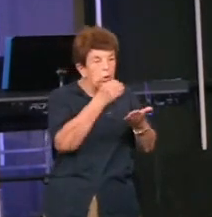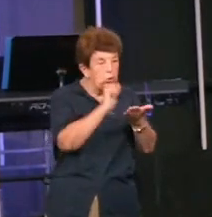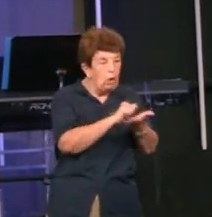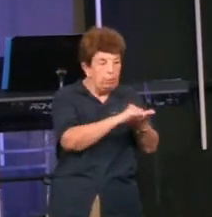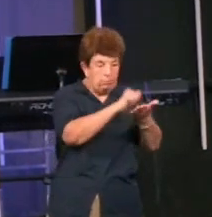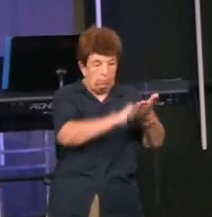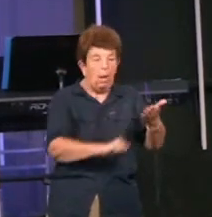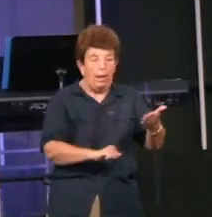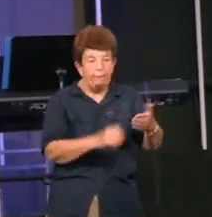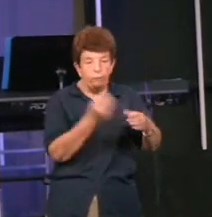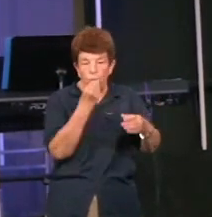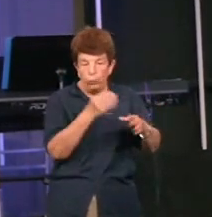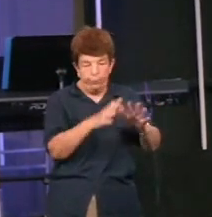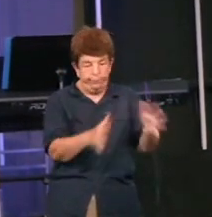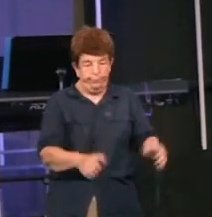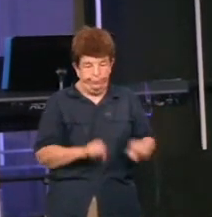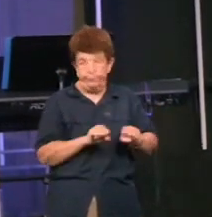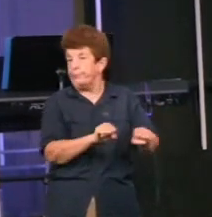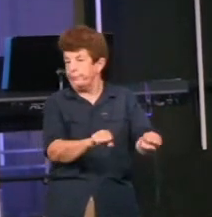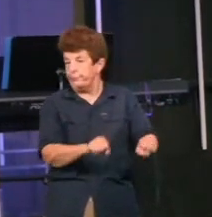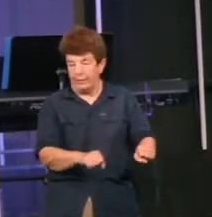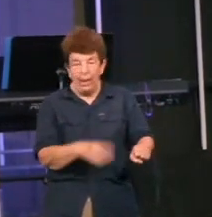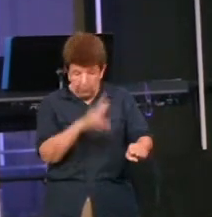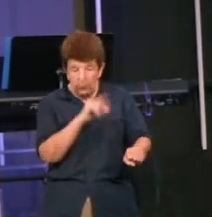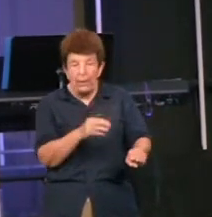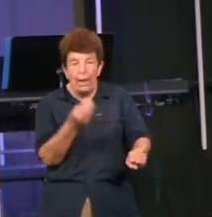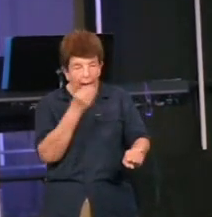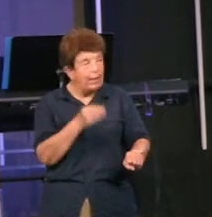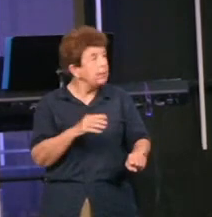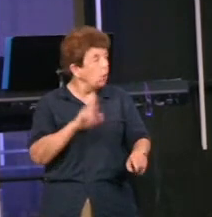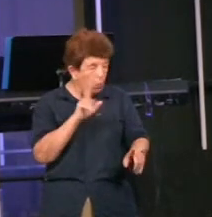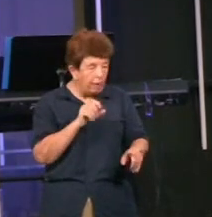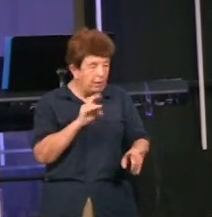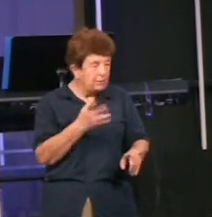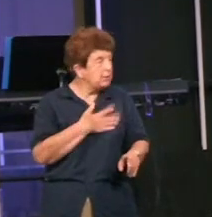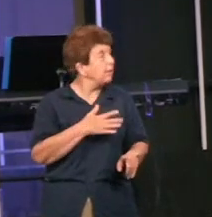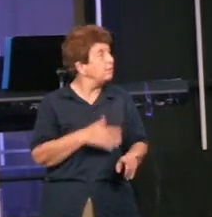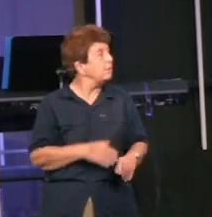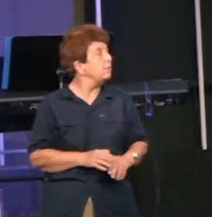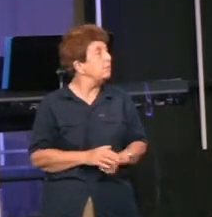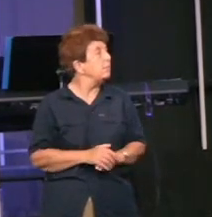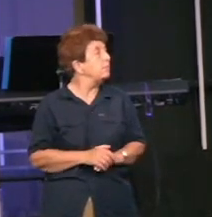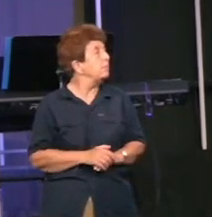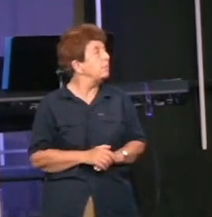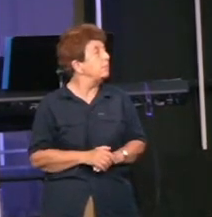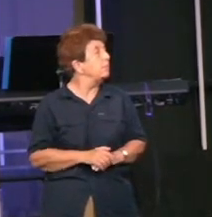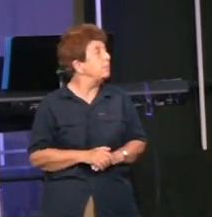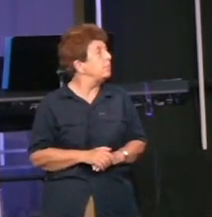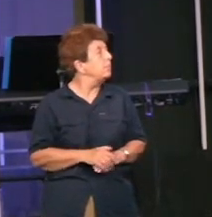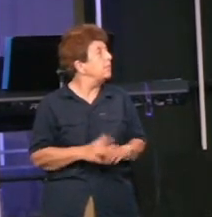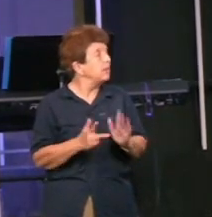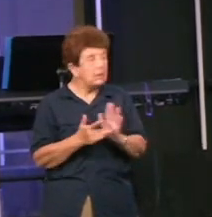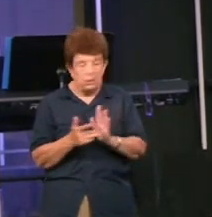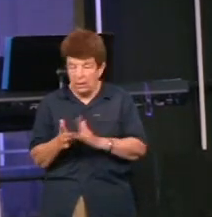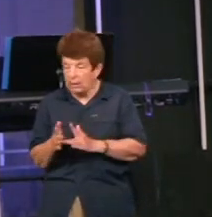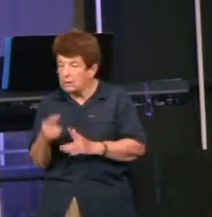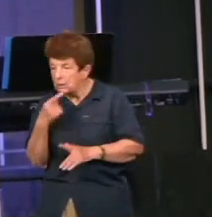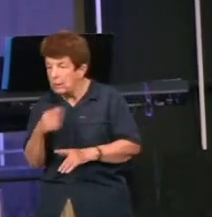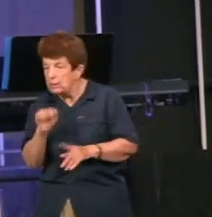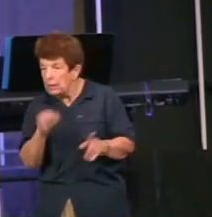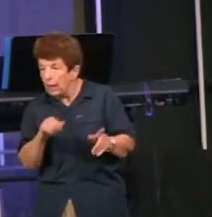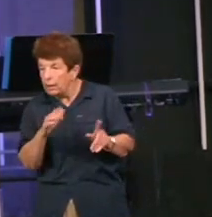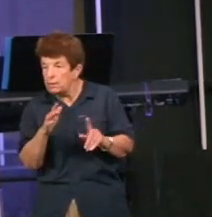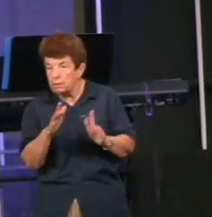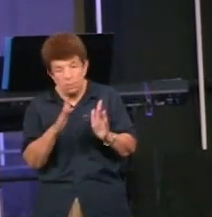buy food so that we can eat and sustain ourselves physically. And Jesus says that's